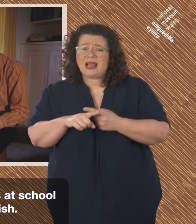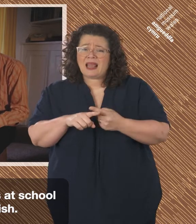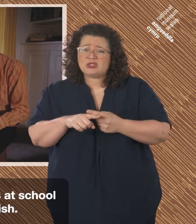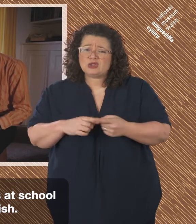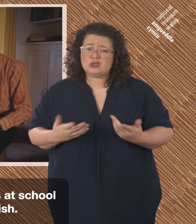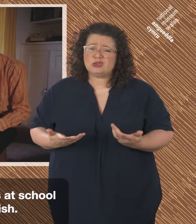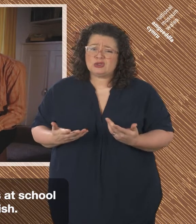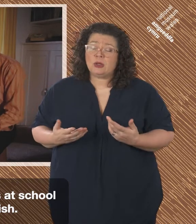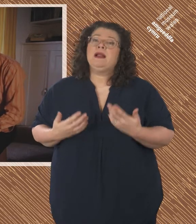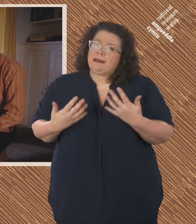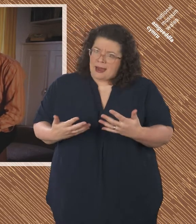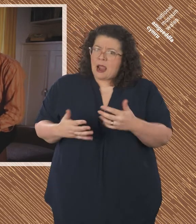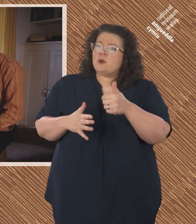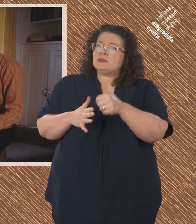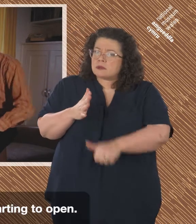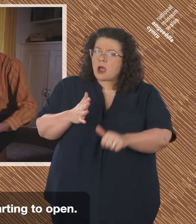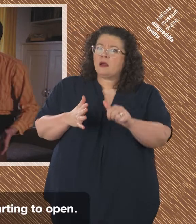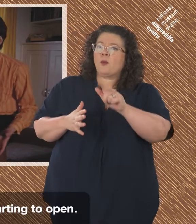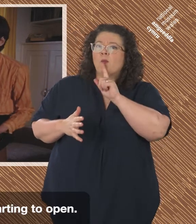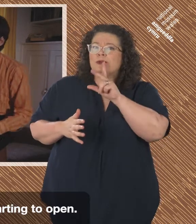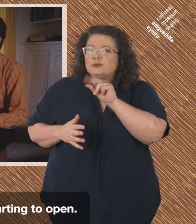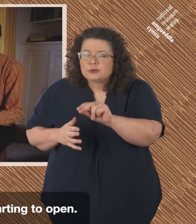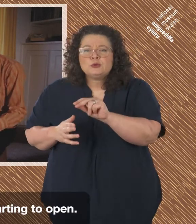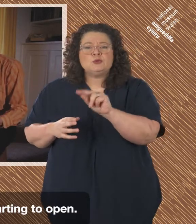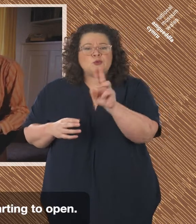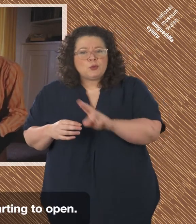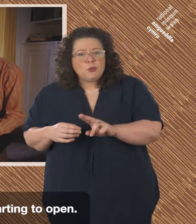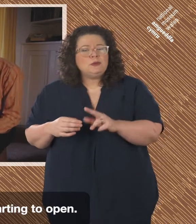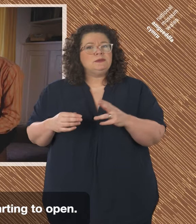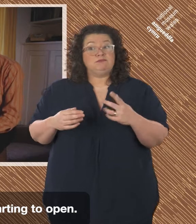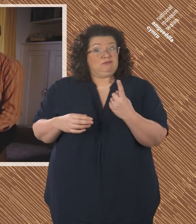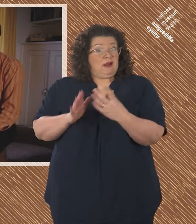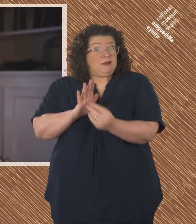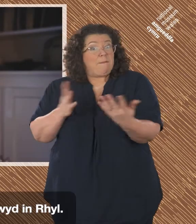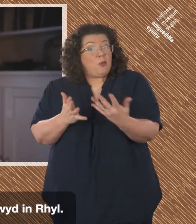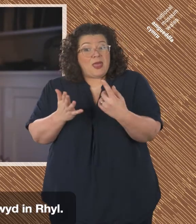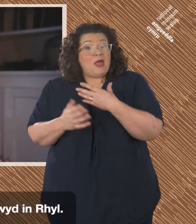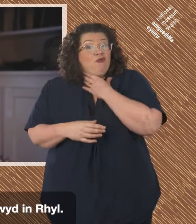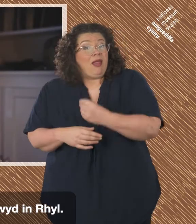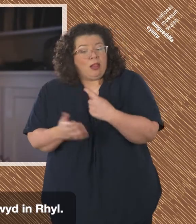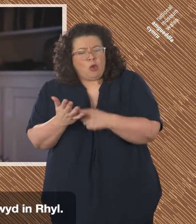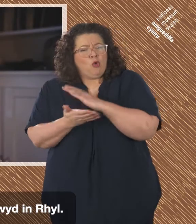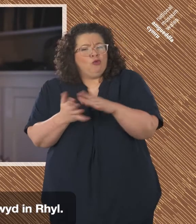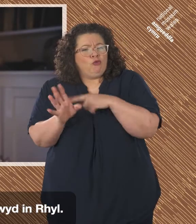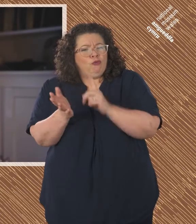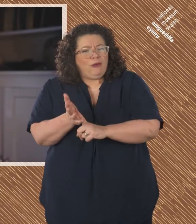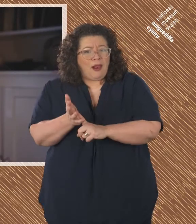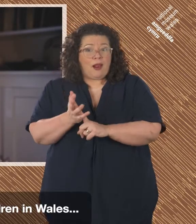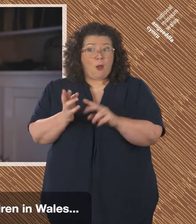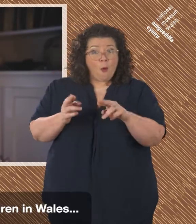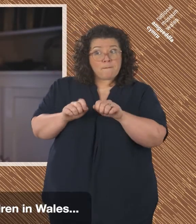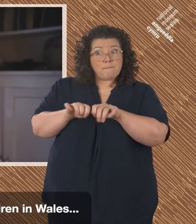school are in English. Welsh schools are starting to open, like a school Glanclwyd in Rhyl.